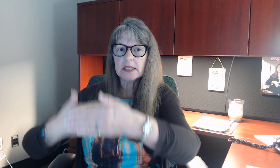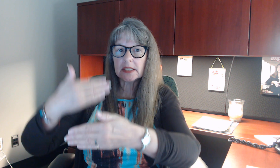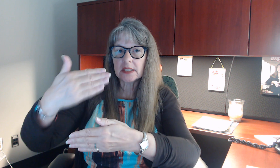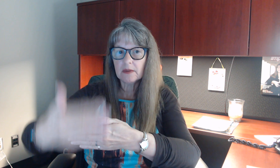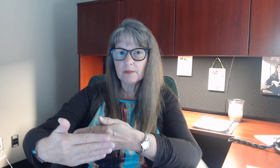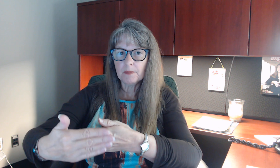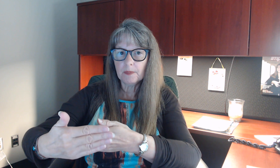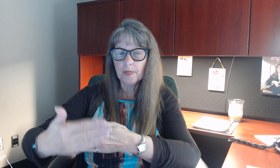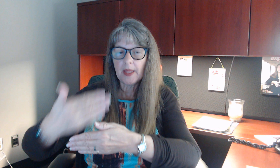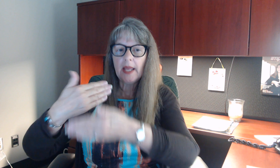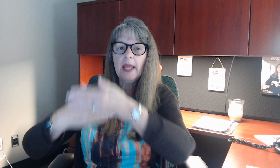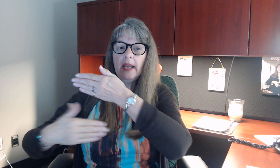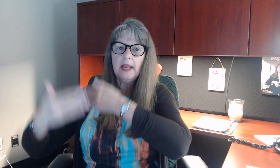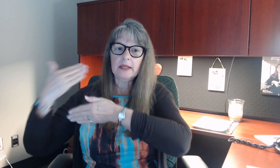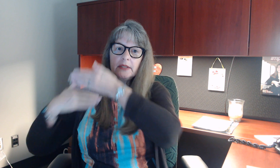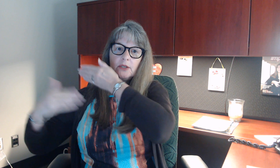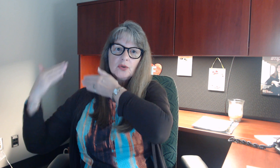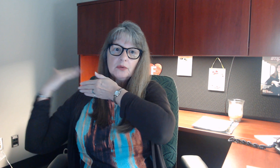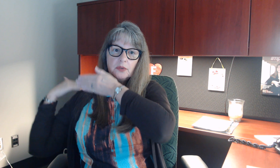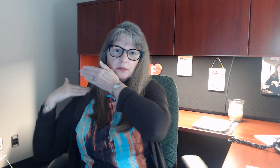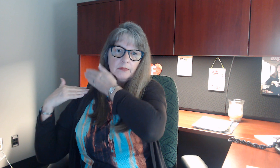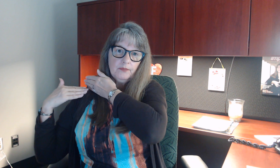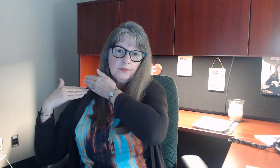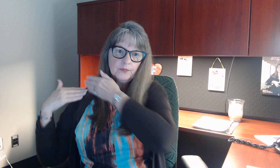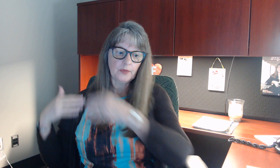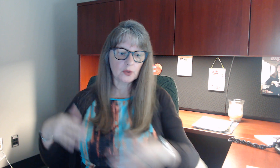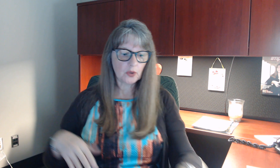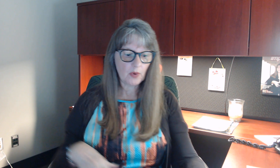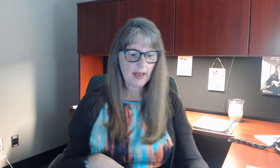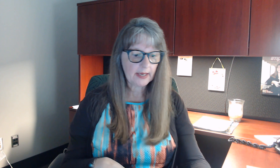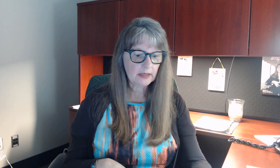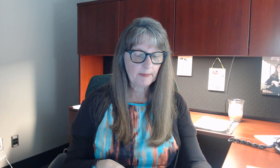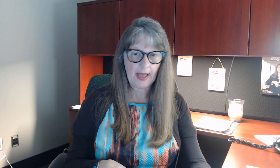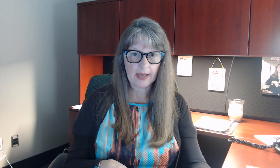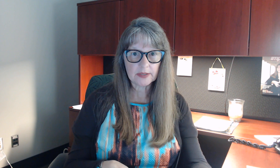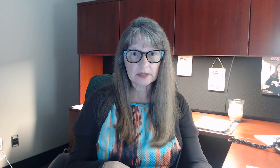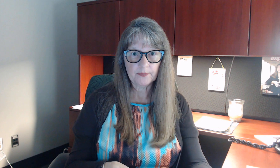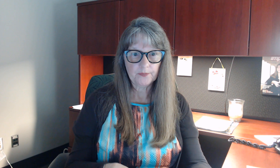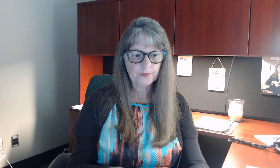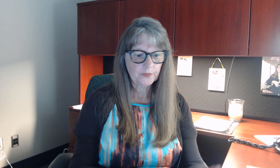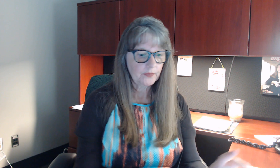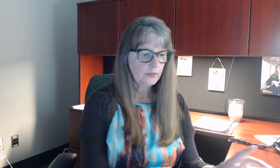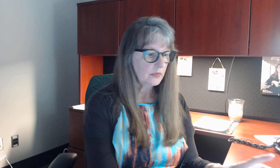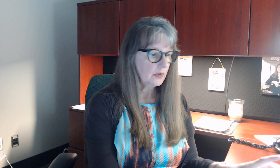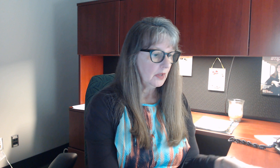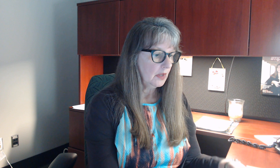Descendants and ancestors, because you're going back in the past.